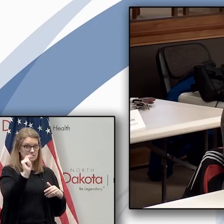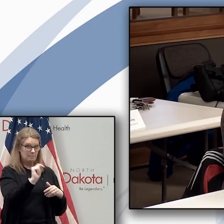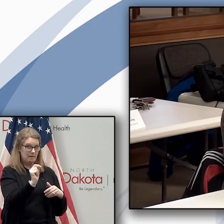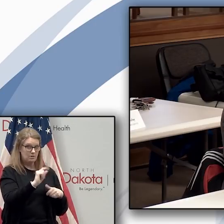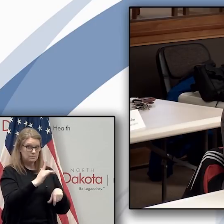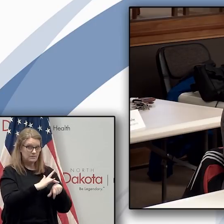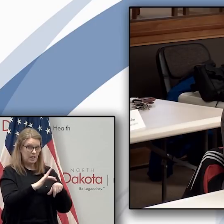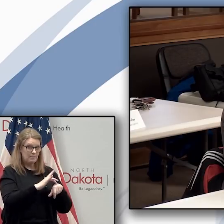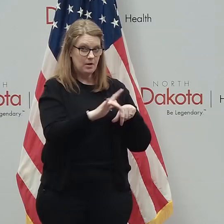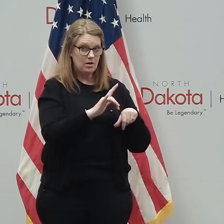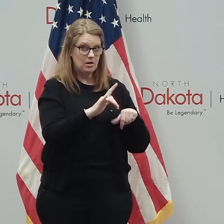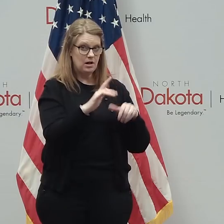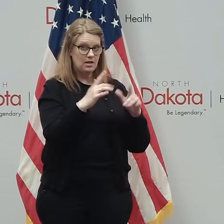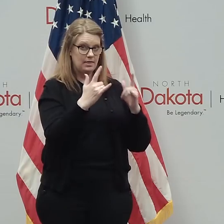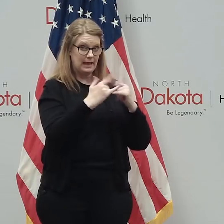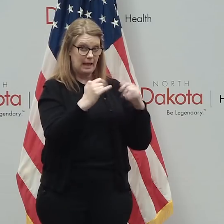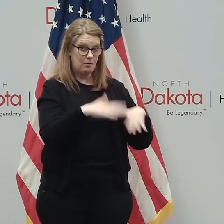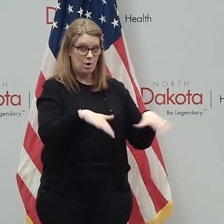on the campgrounds?